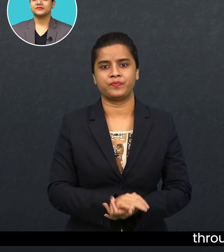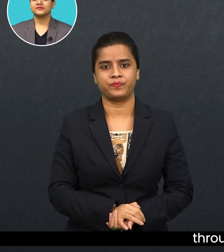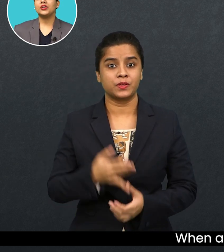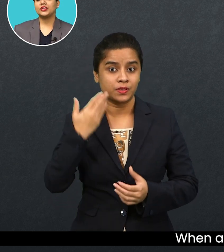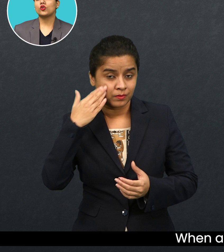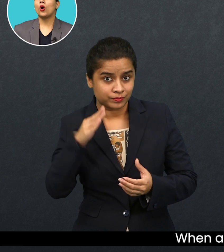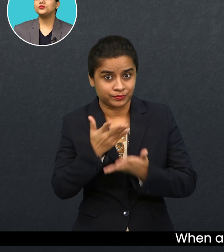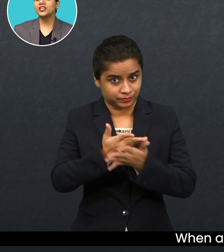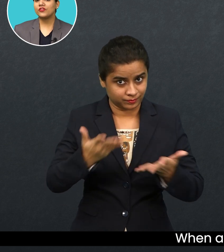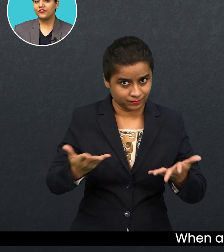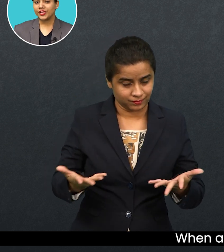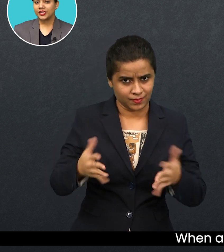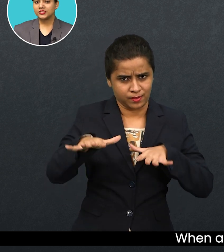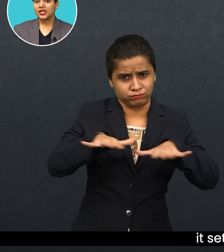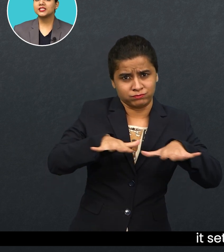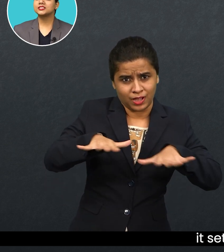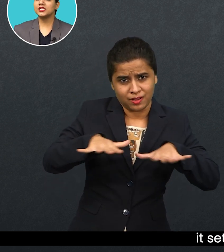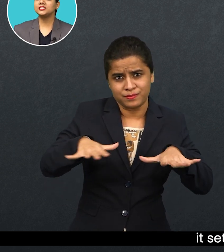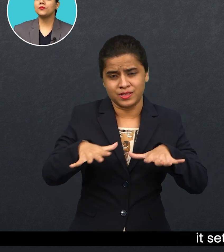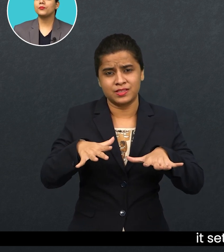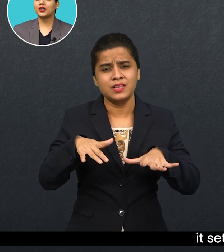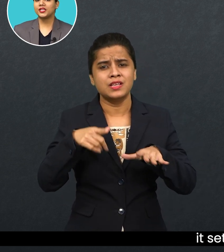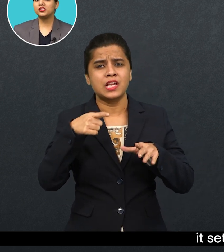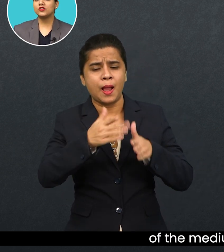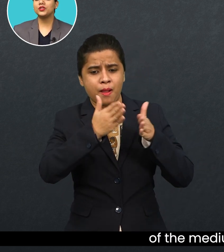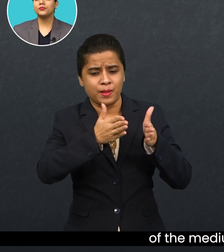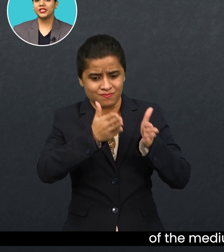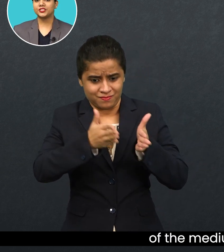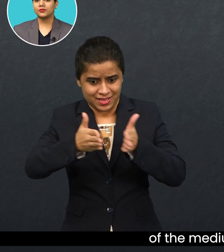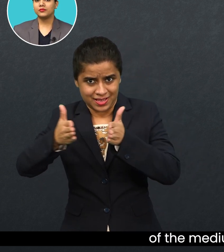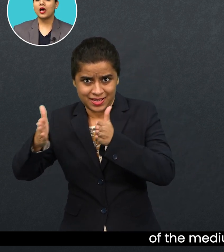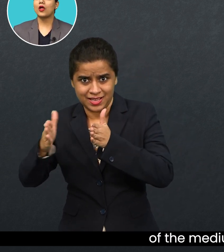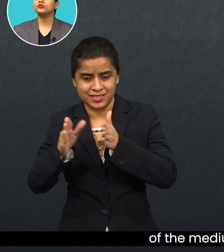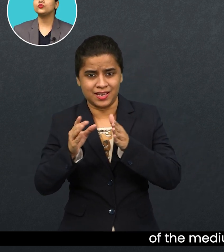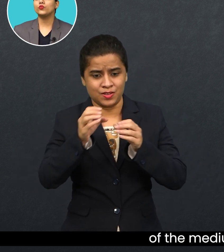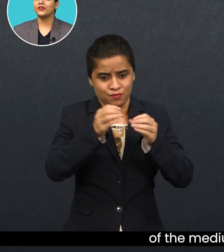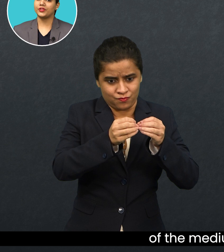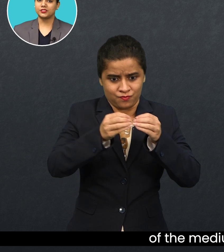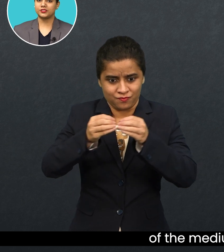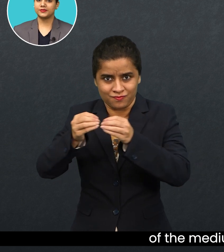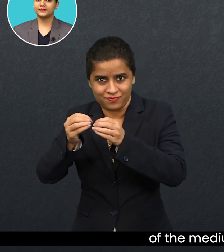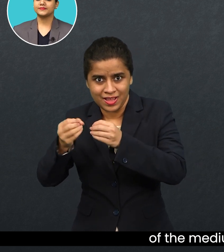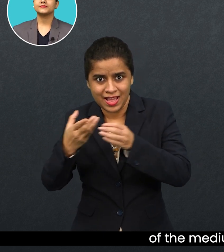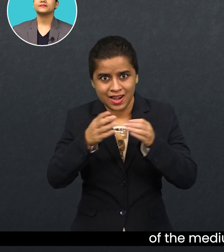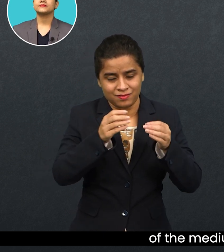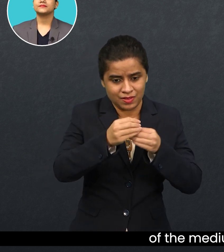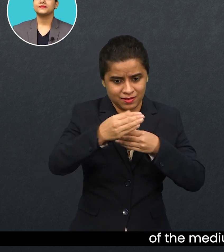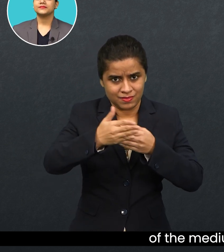When an object vibrates, it sets the particles of the medium around to vibrate.